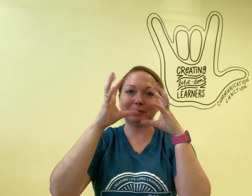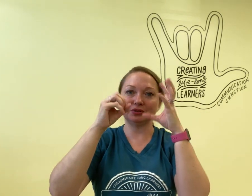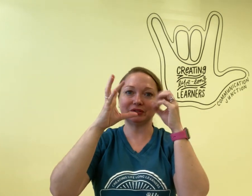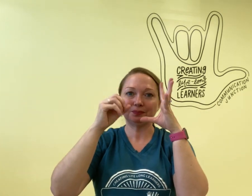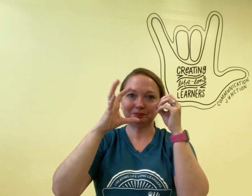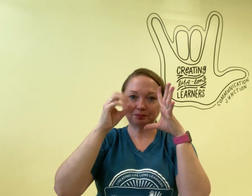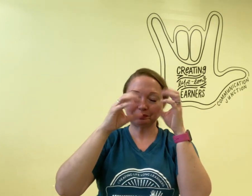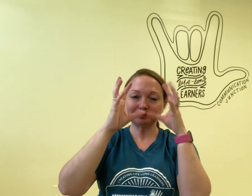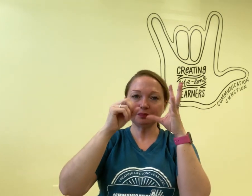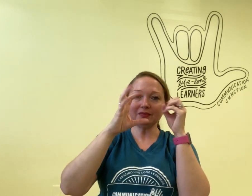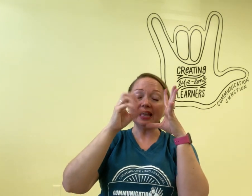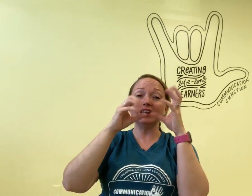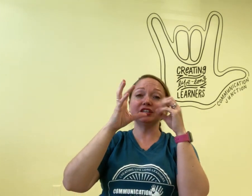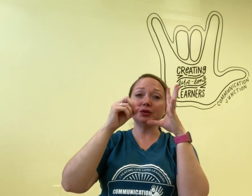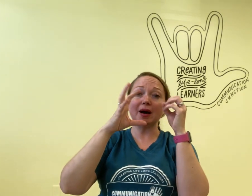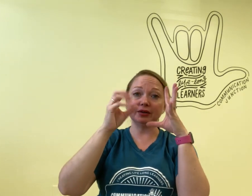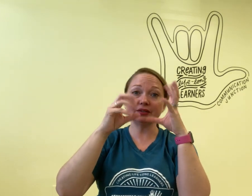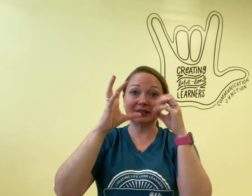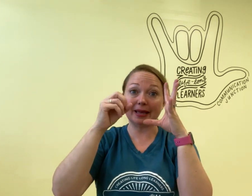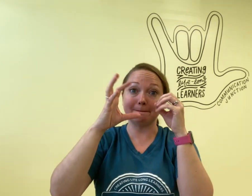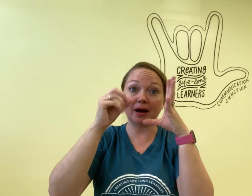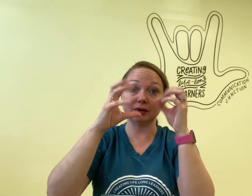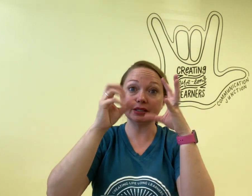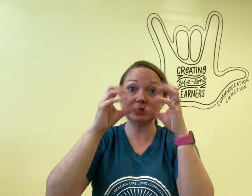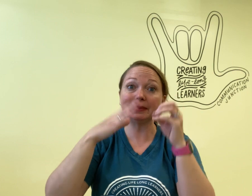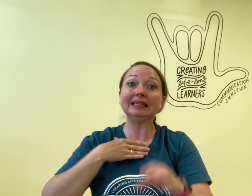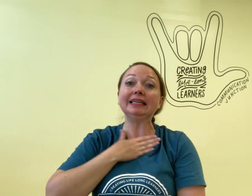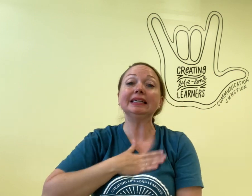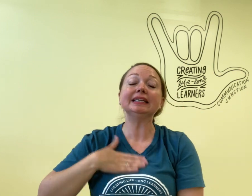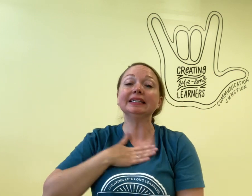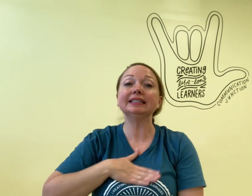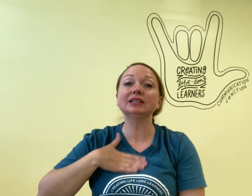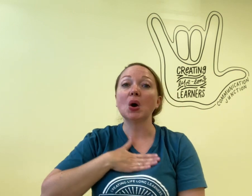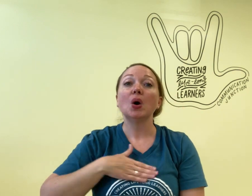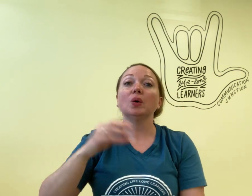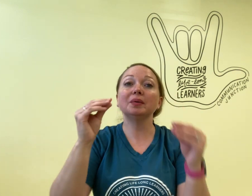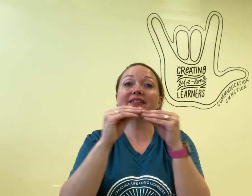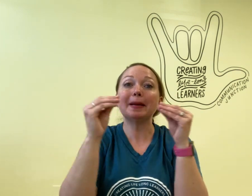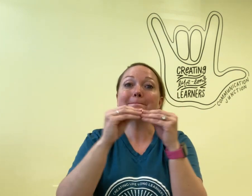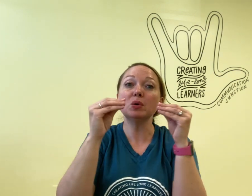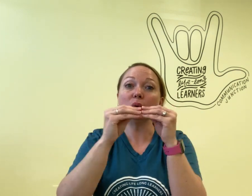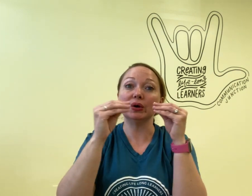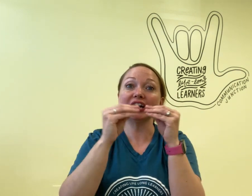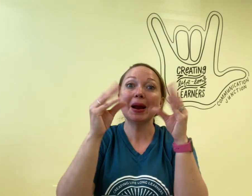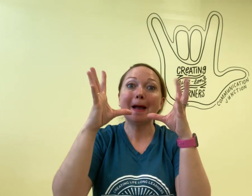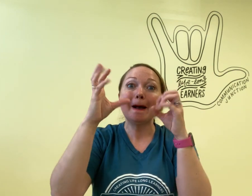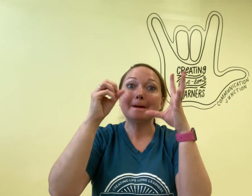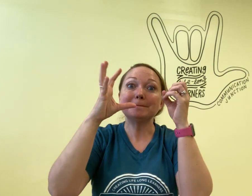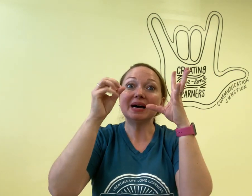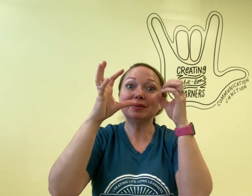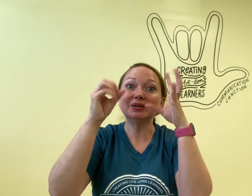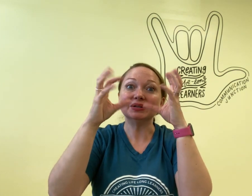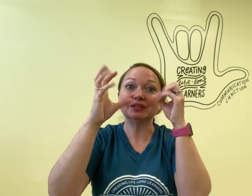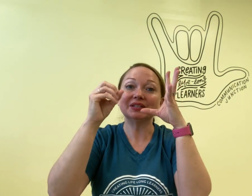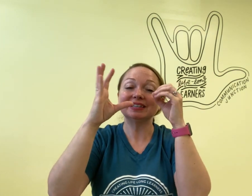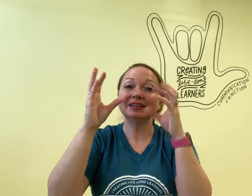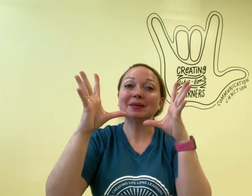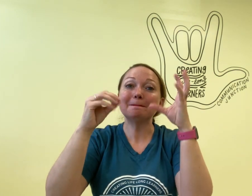bubbles. And to do bubbles, we say bubbles, please, or we say more bubbles.